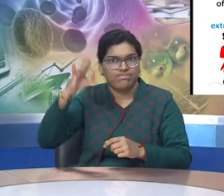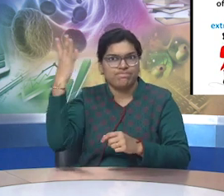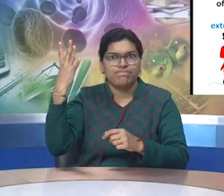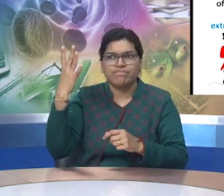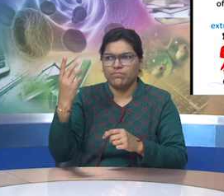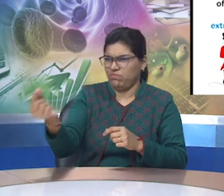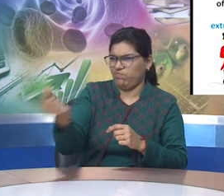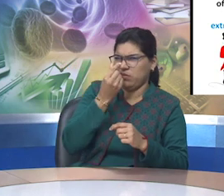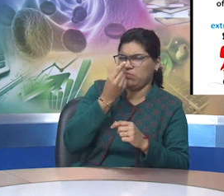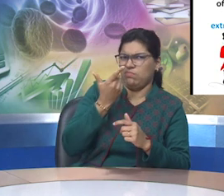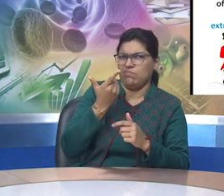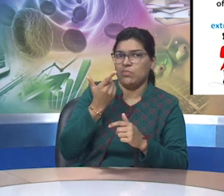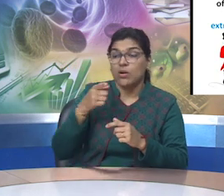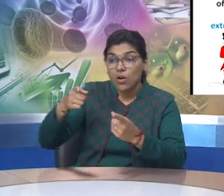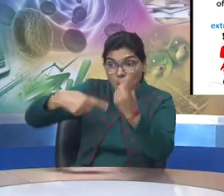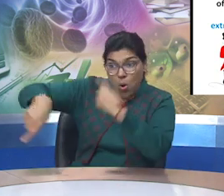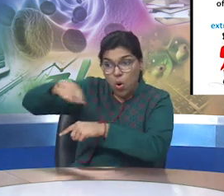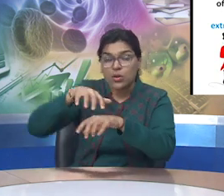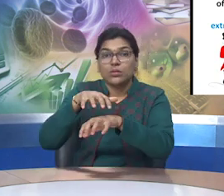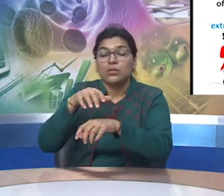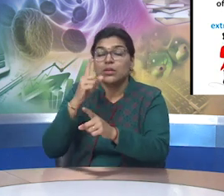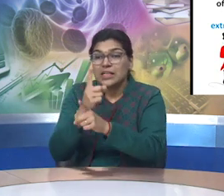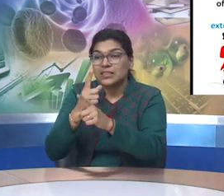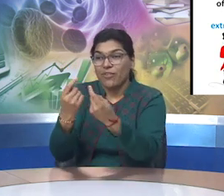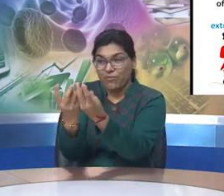Someone said, "What a reckless man you are.